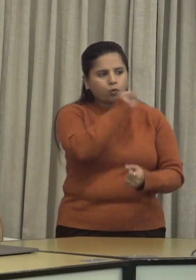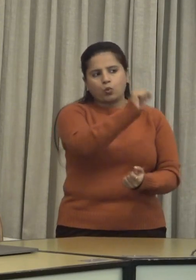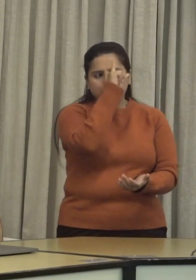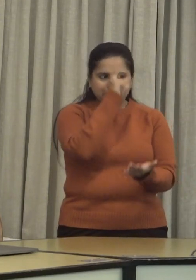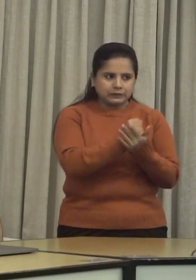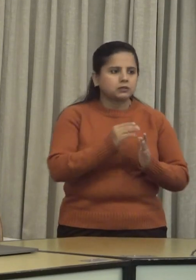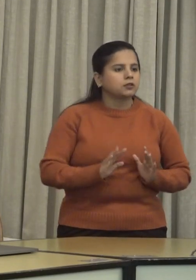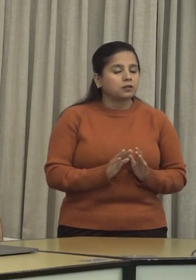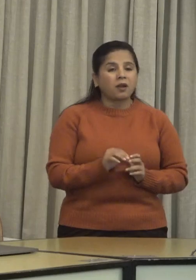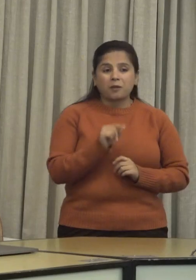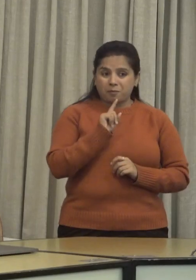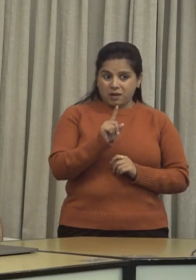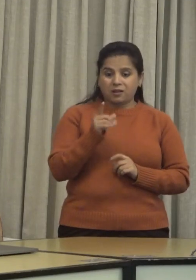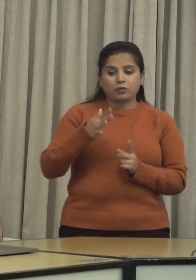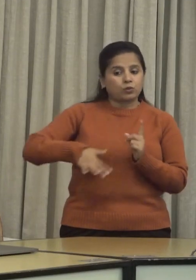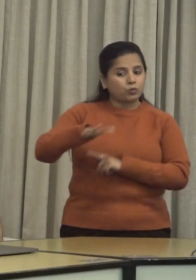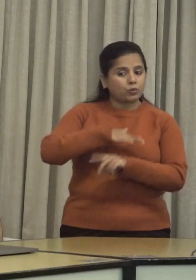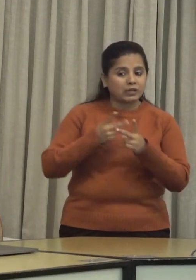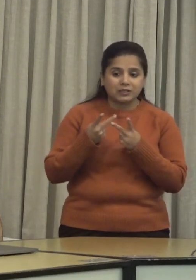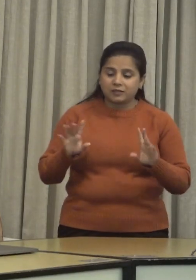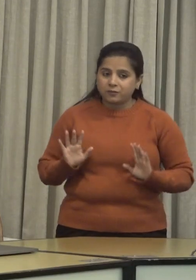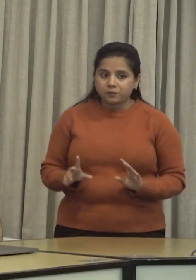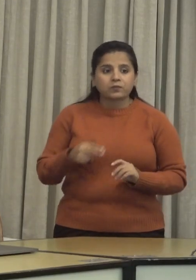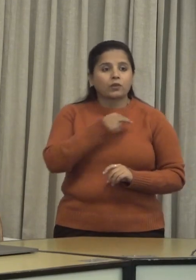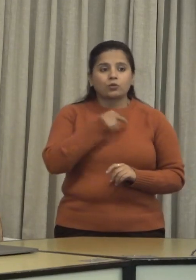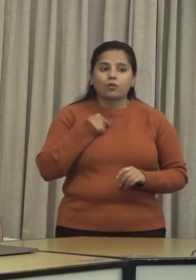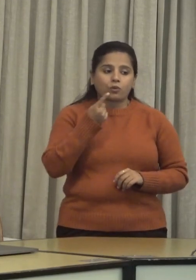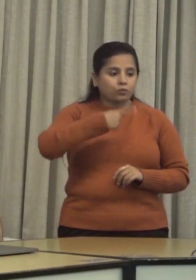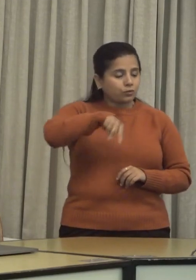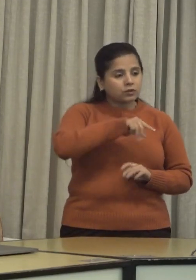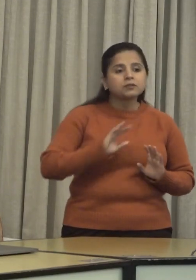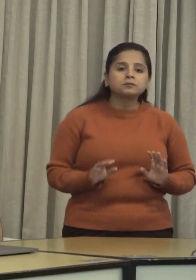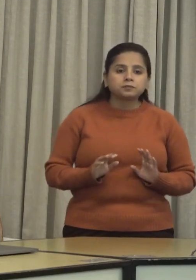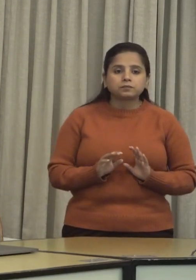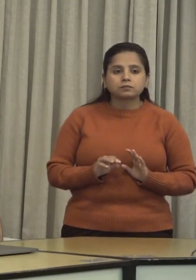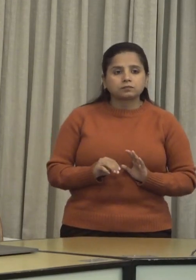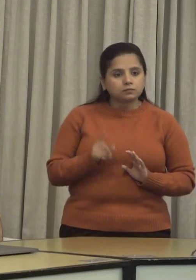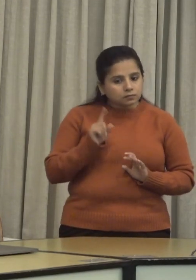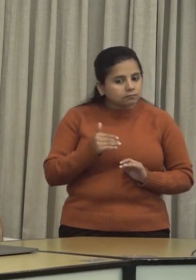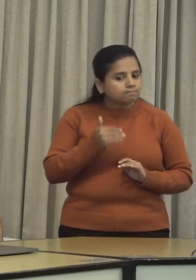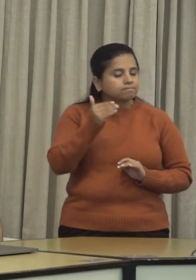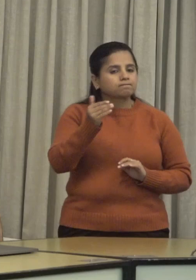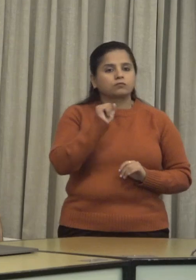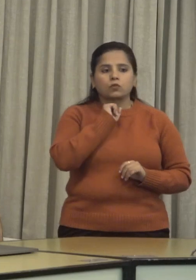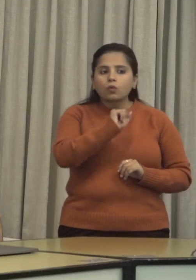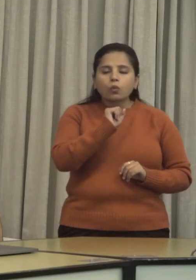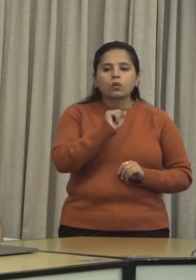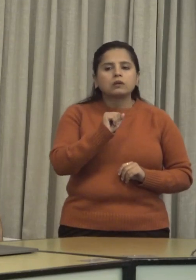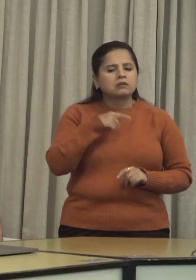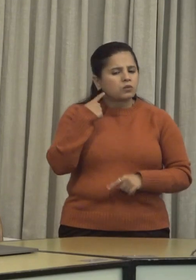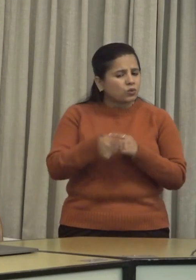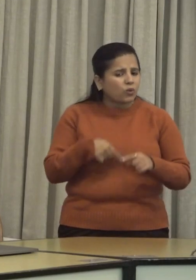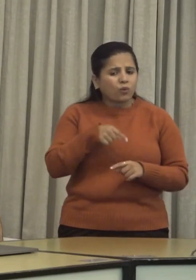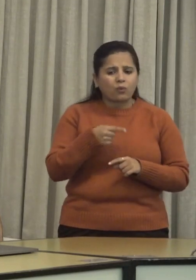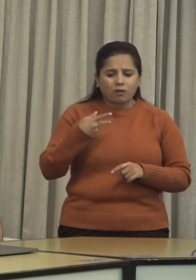decision. But those are situations which the doctors have to face in their